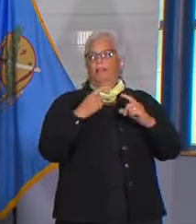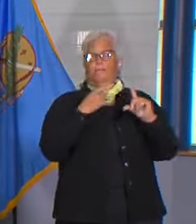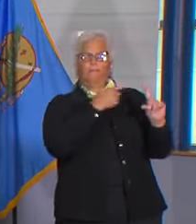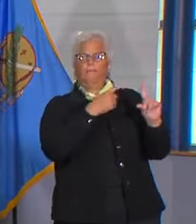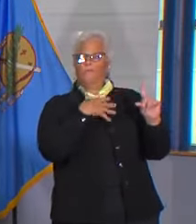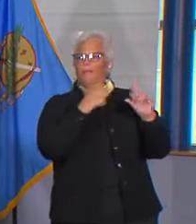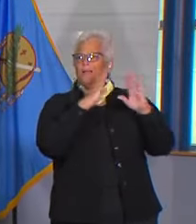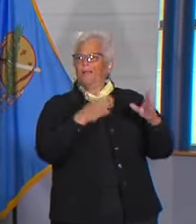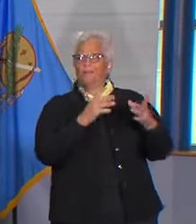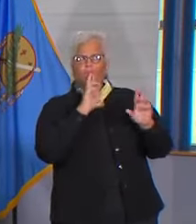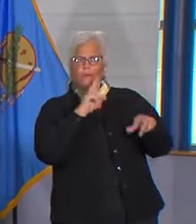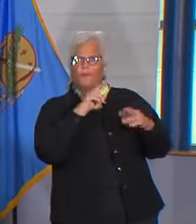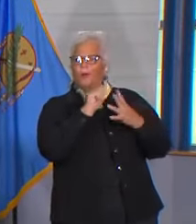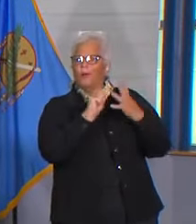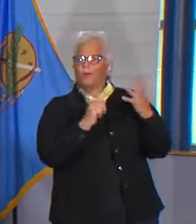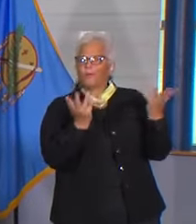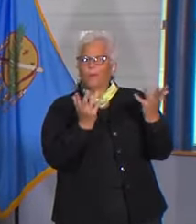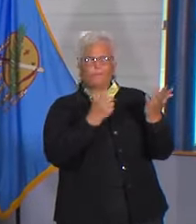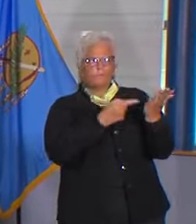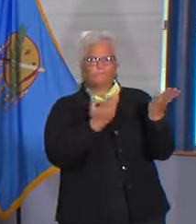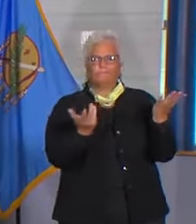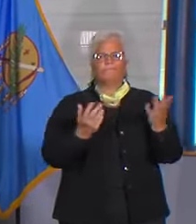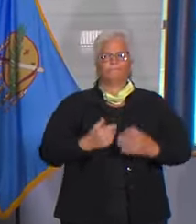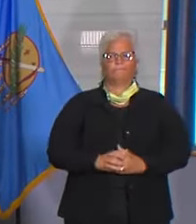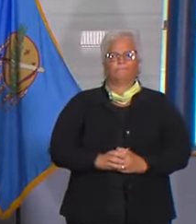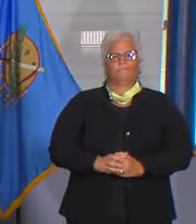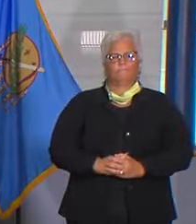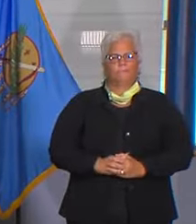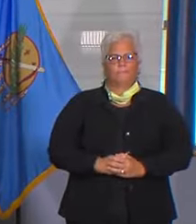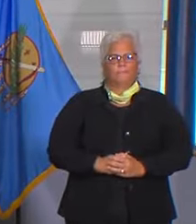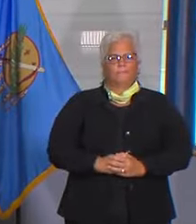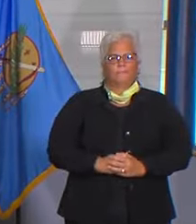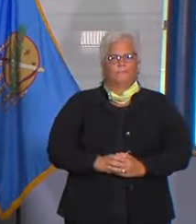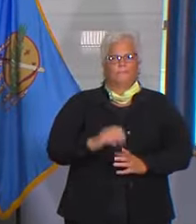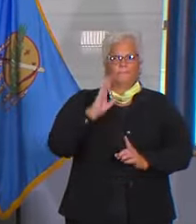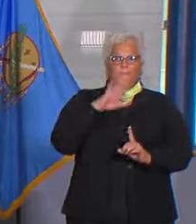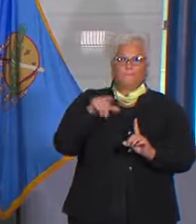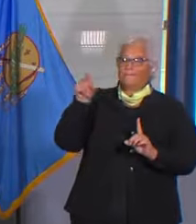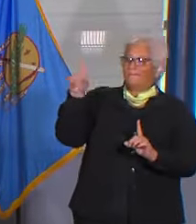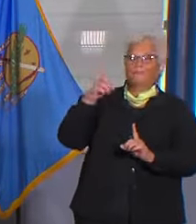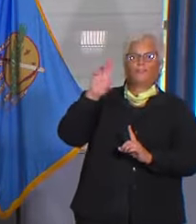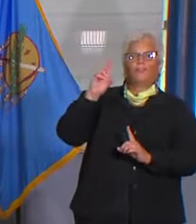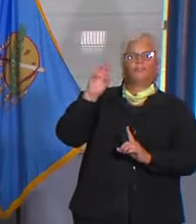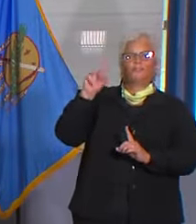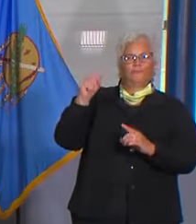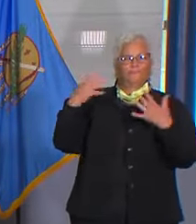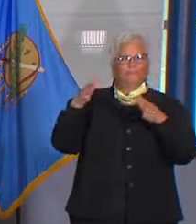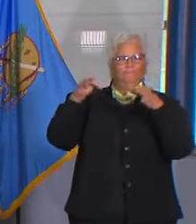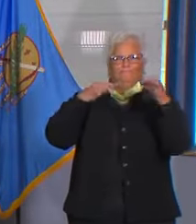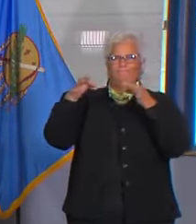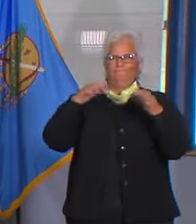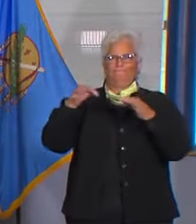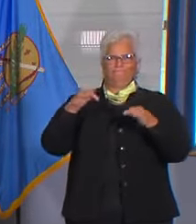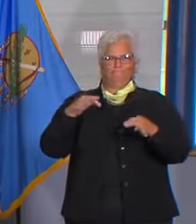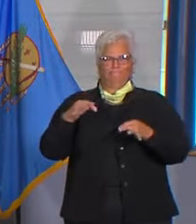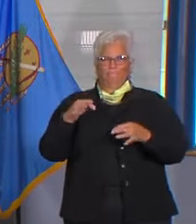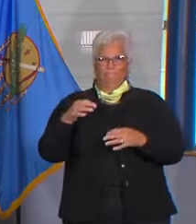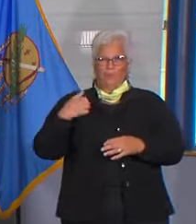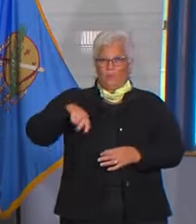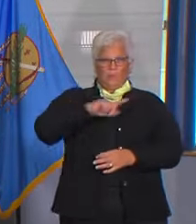I think, as you just heard from Dr. Dart, he has been visiting with myself, my team in the